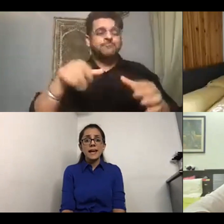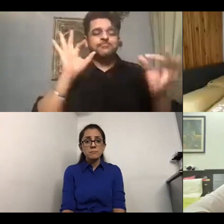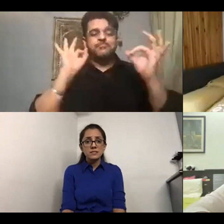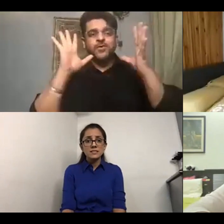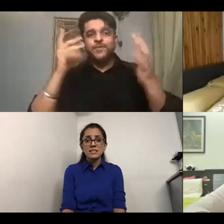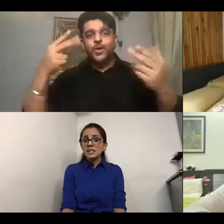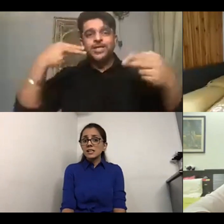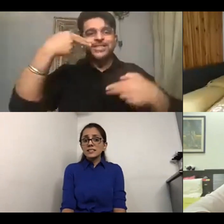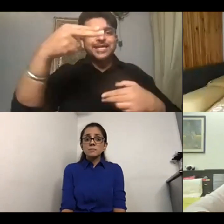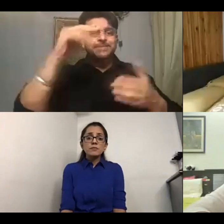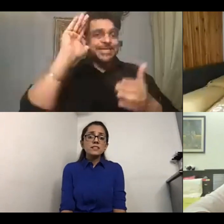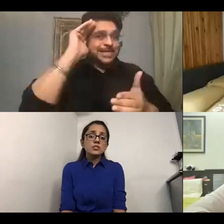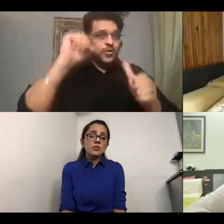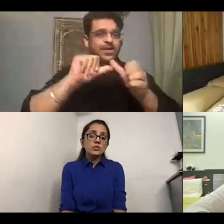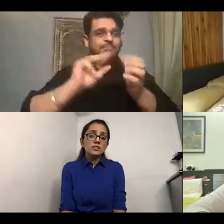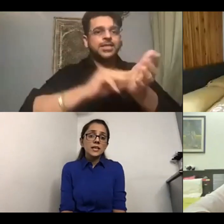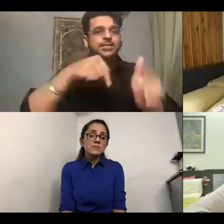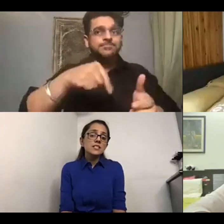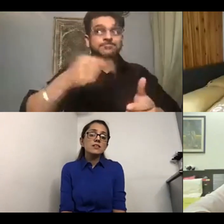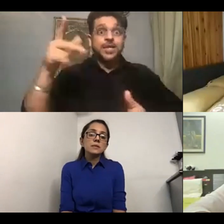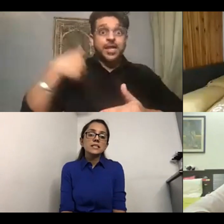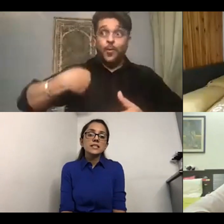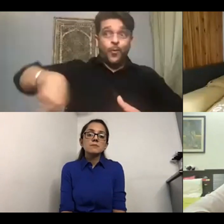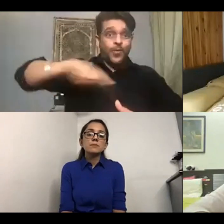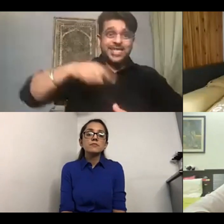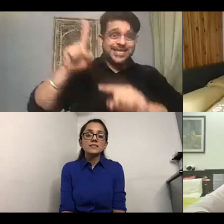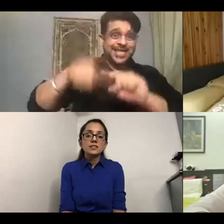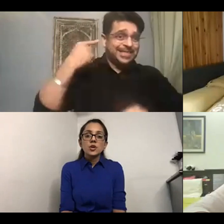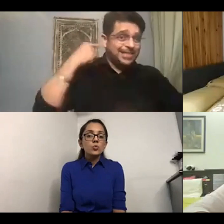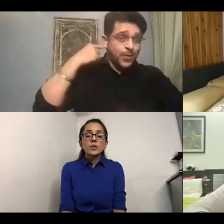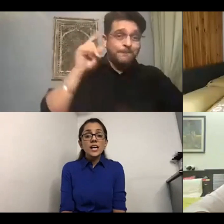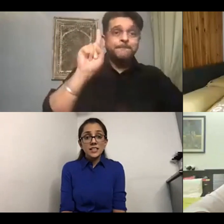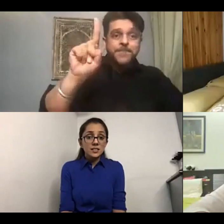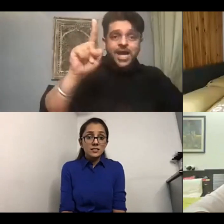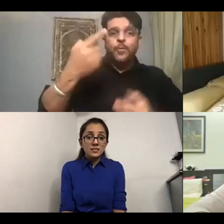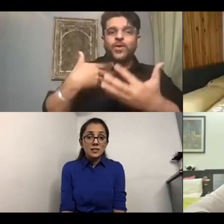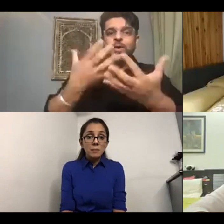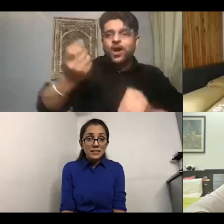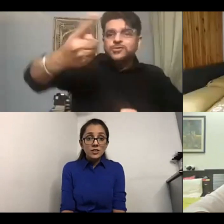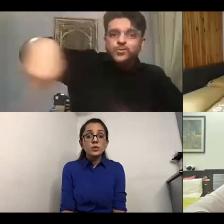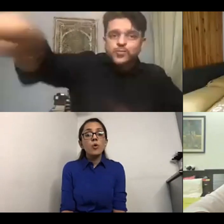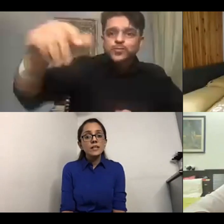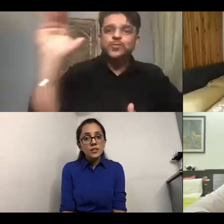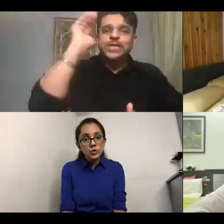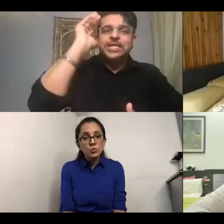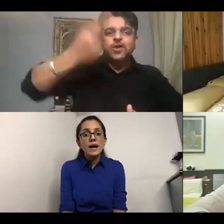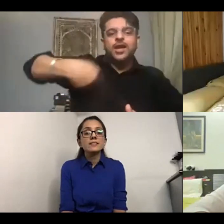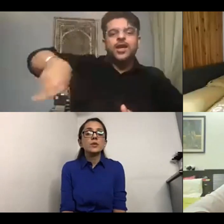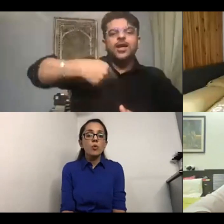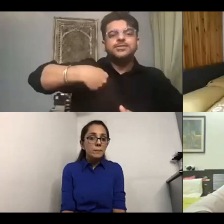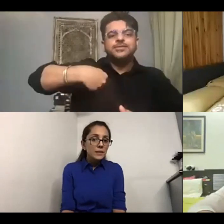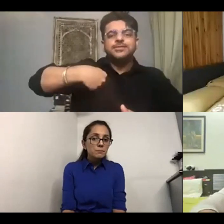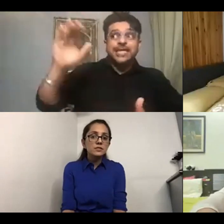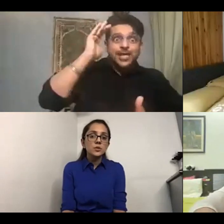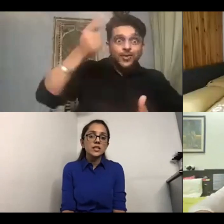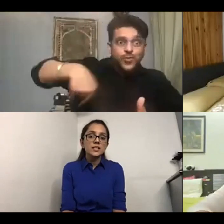inclusion happens. It's a perfect, the name is Hear a Million. That's perfect. We can't hear, but we want you guys, we